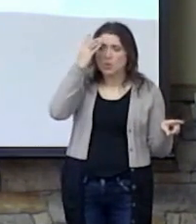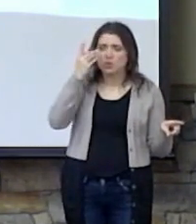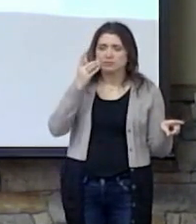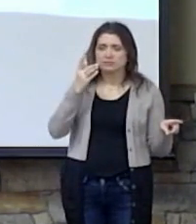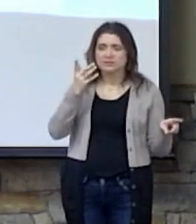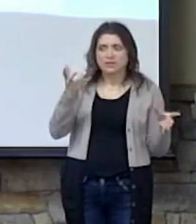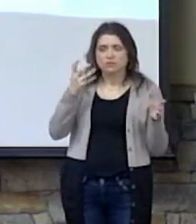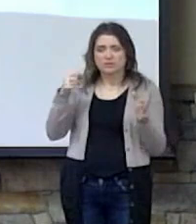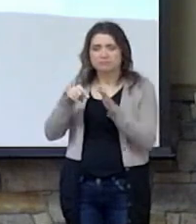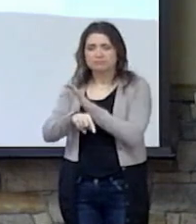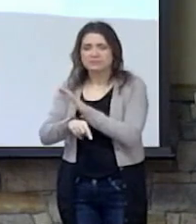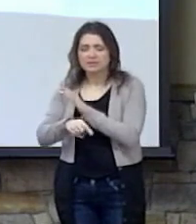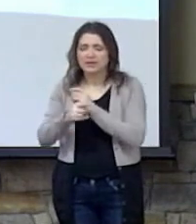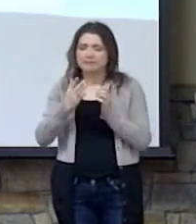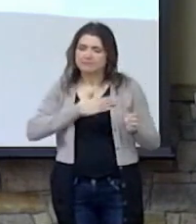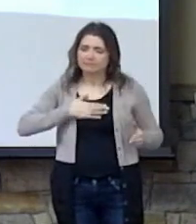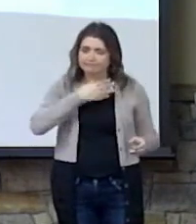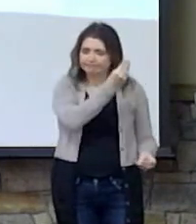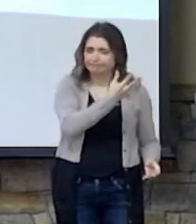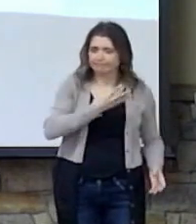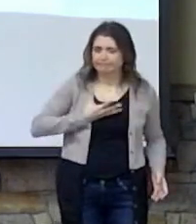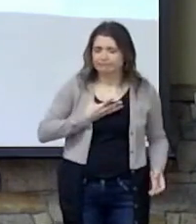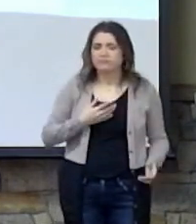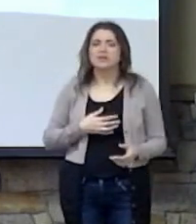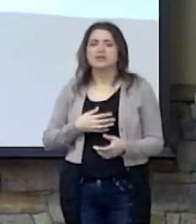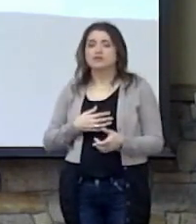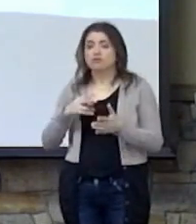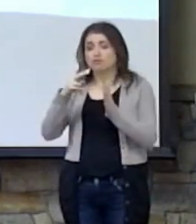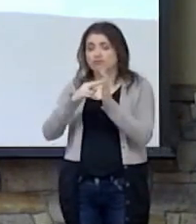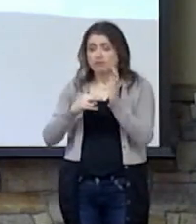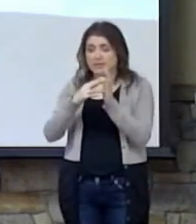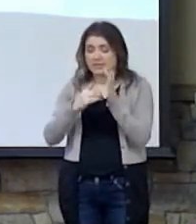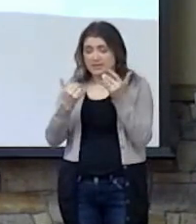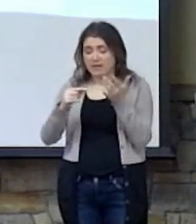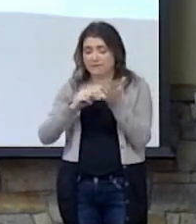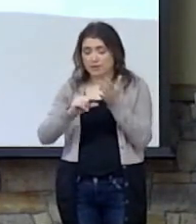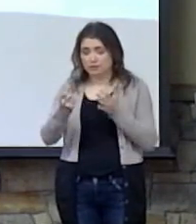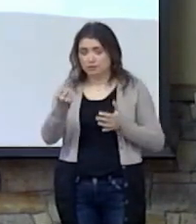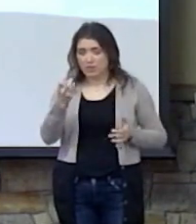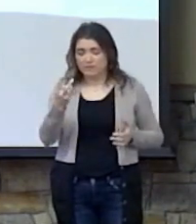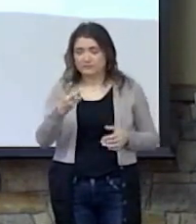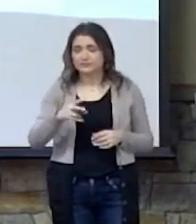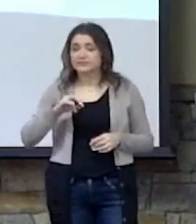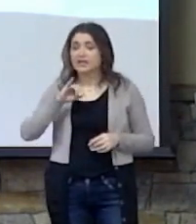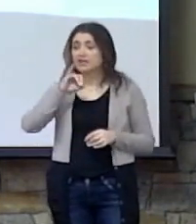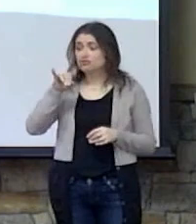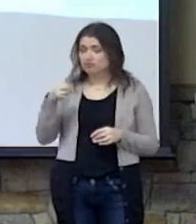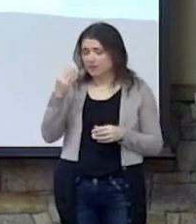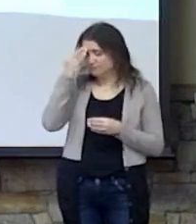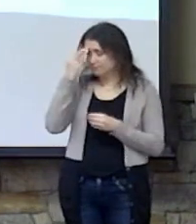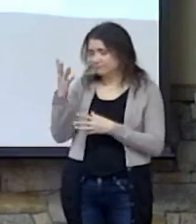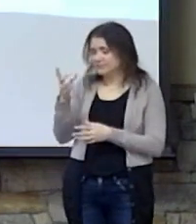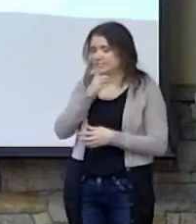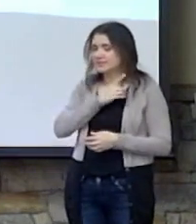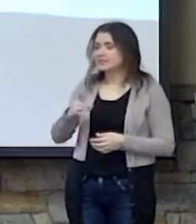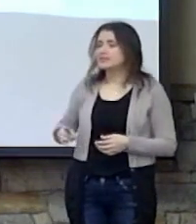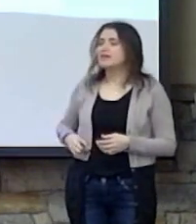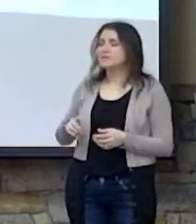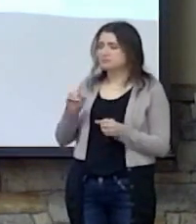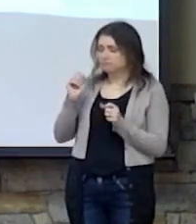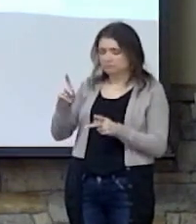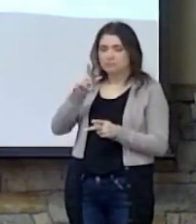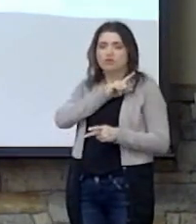me." So let's pick back up in verse 12. "And Jonathan said to David, 'The Lord, the God of Israel, be